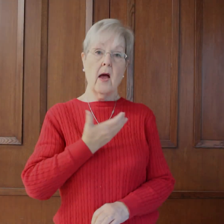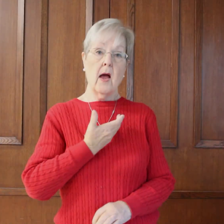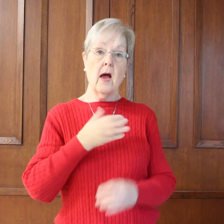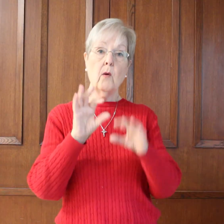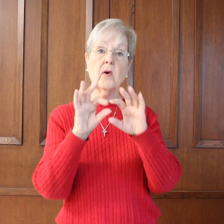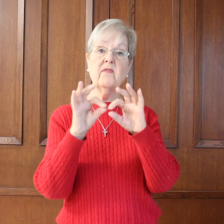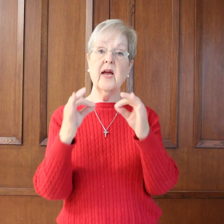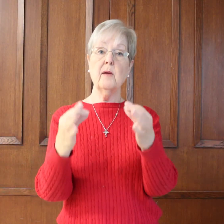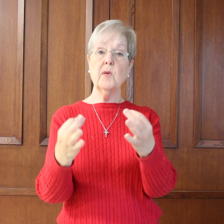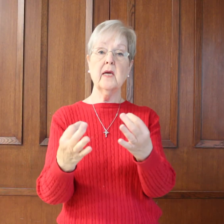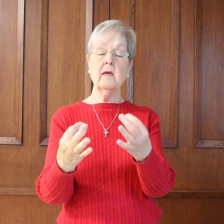Our family.